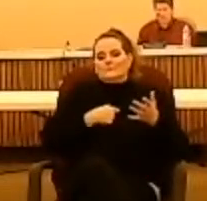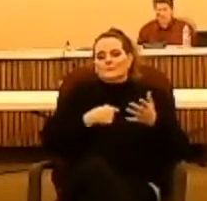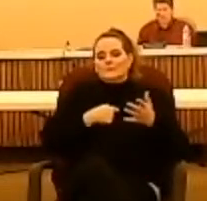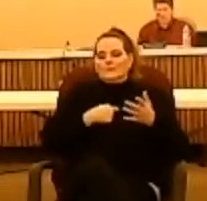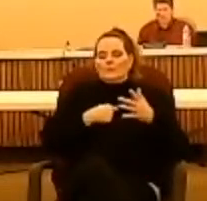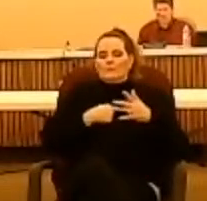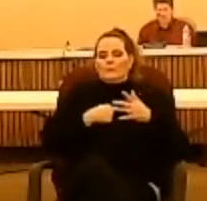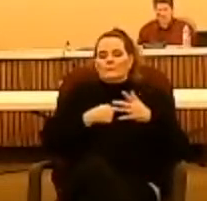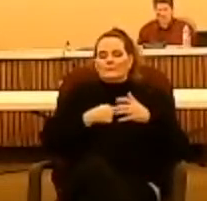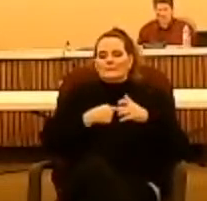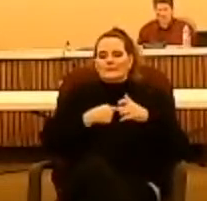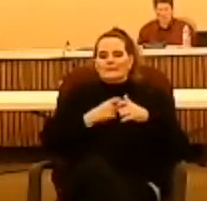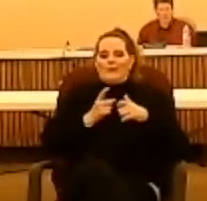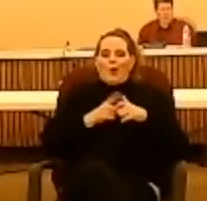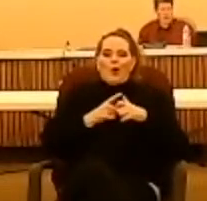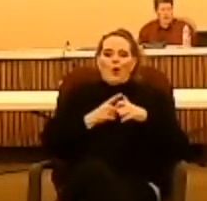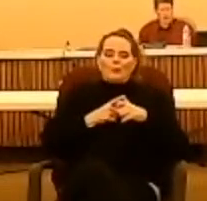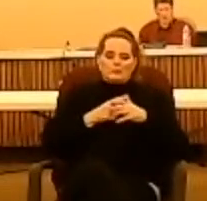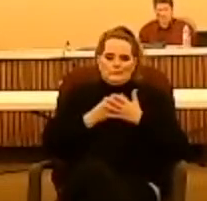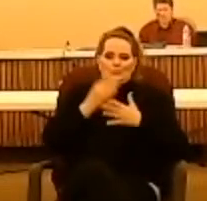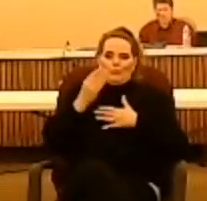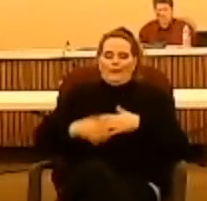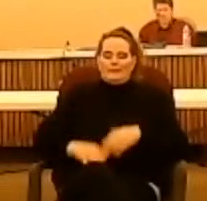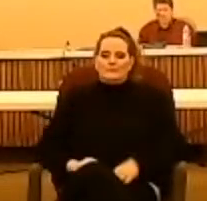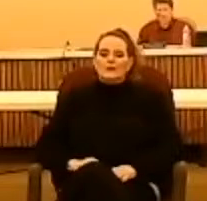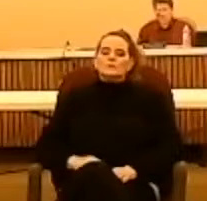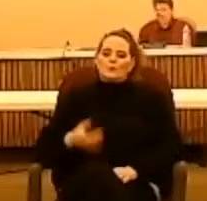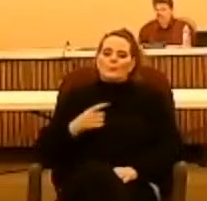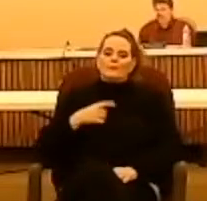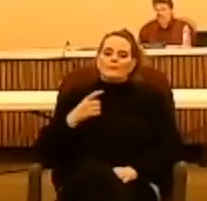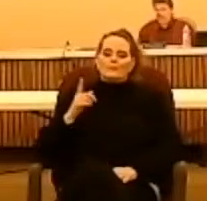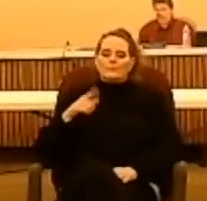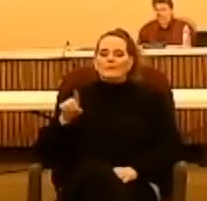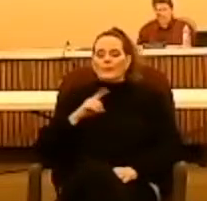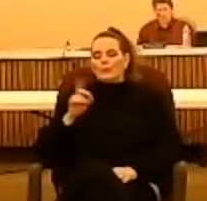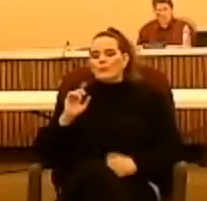land for in the first place. So they're essentially donating all the improvements.